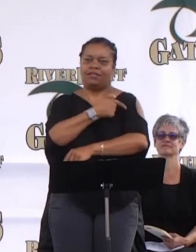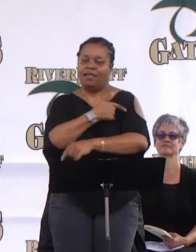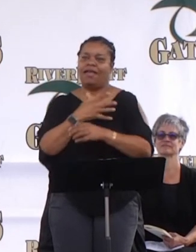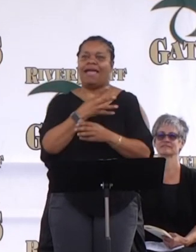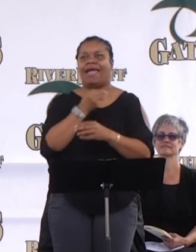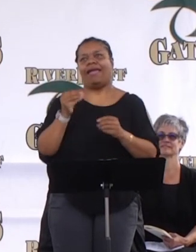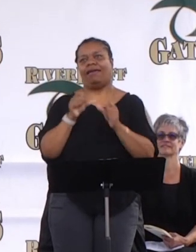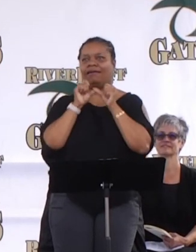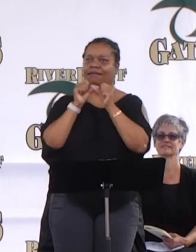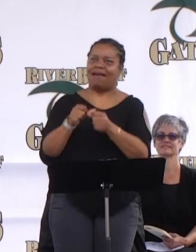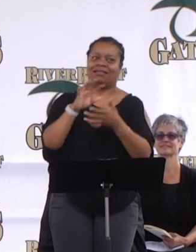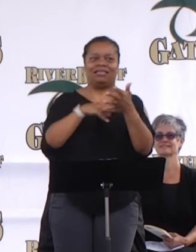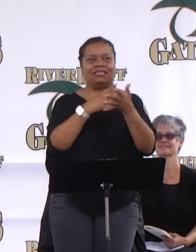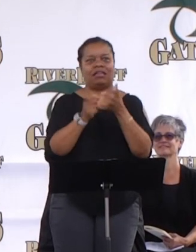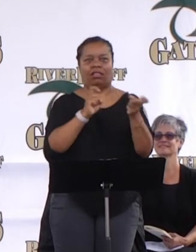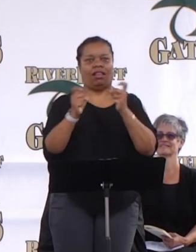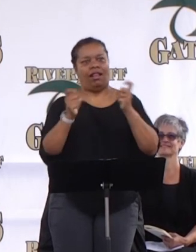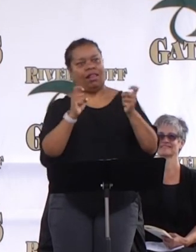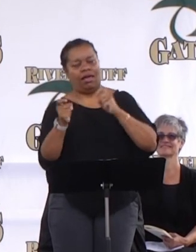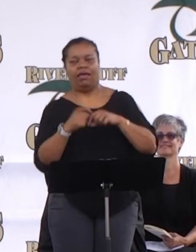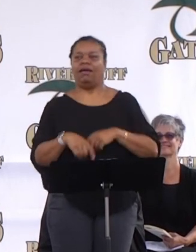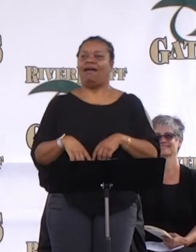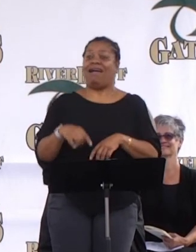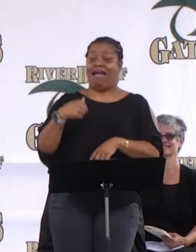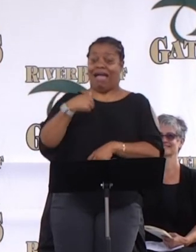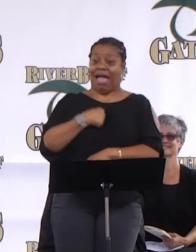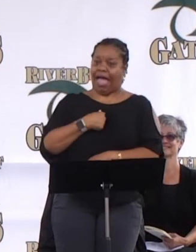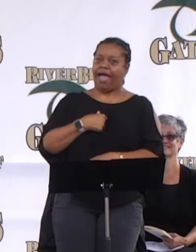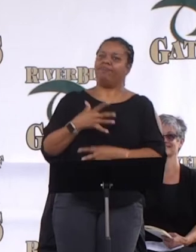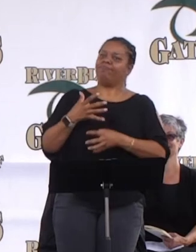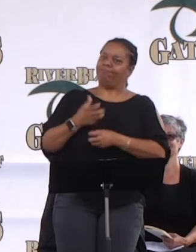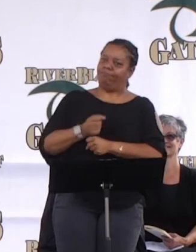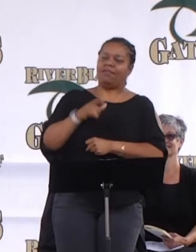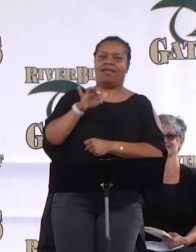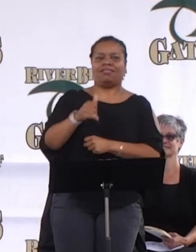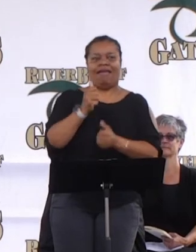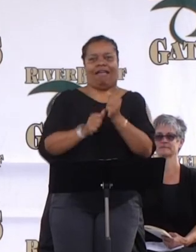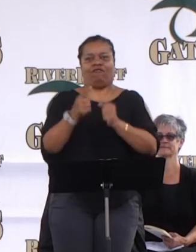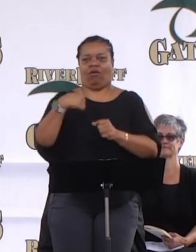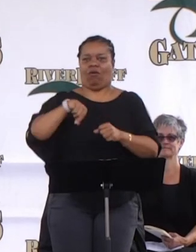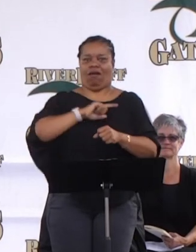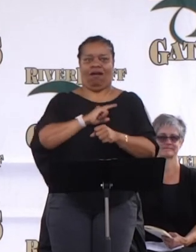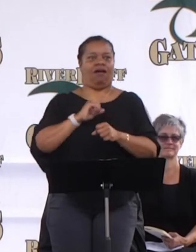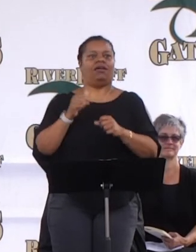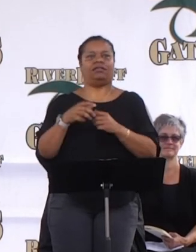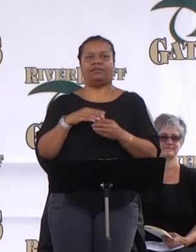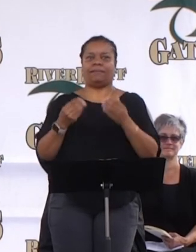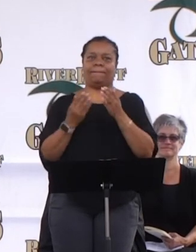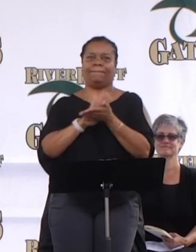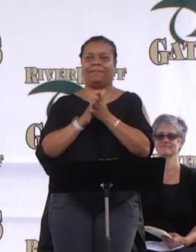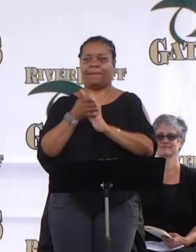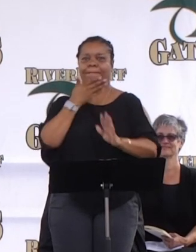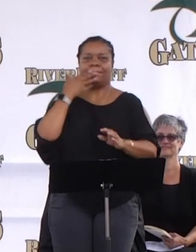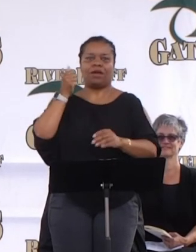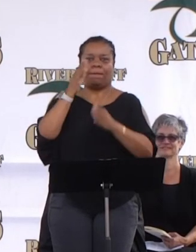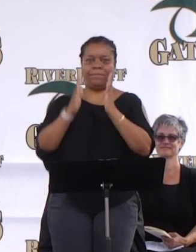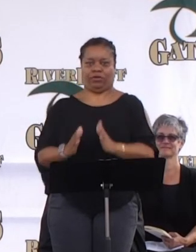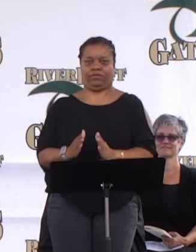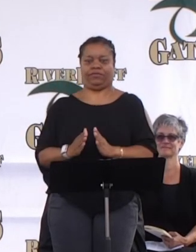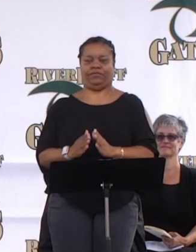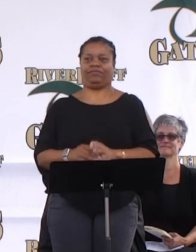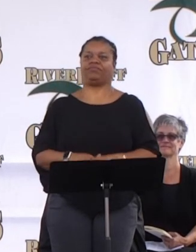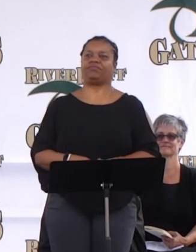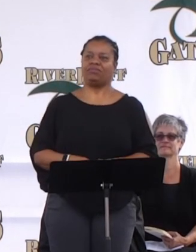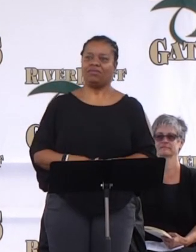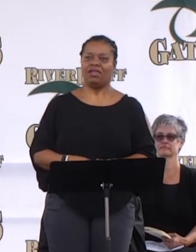and constant scheduling changes. I am though confident that every single one of us came out of this a better person. Amid